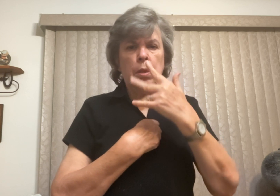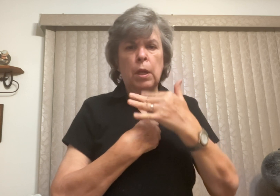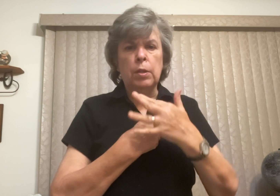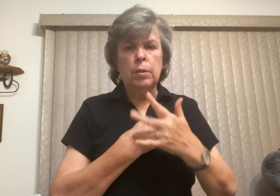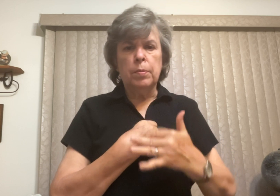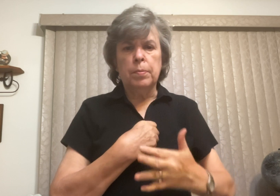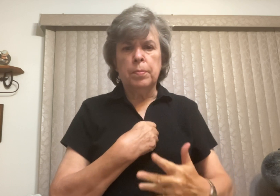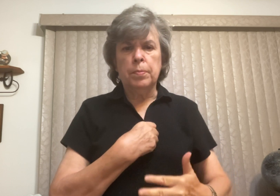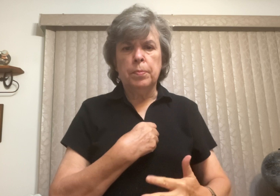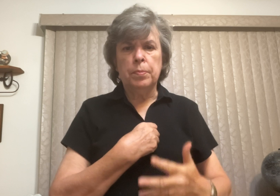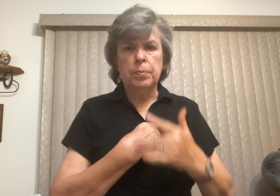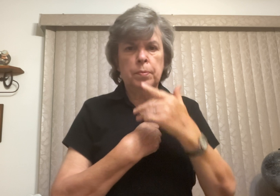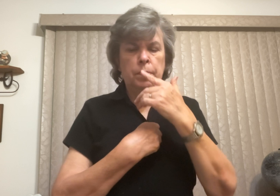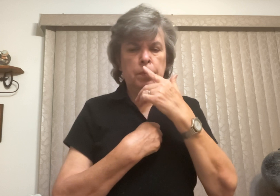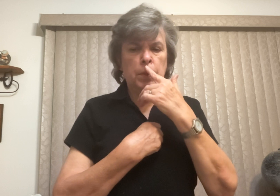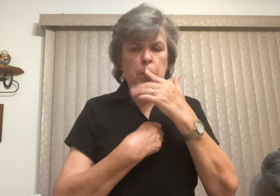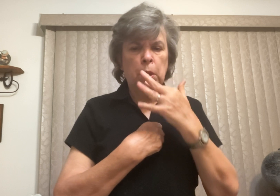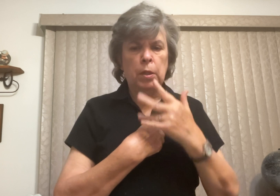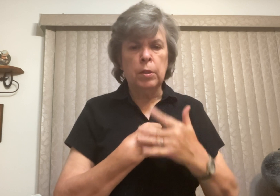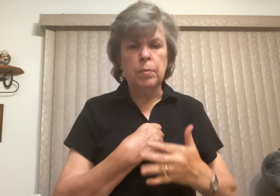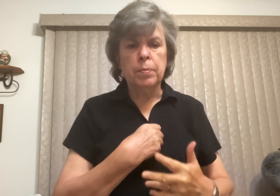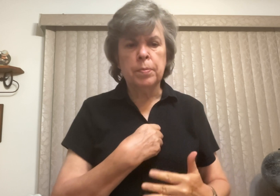blood. The blood.